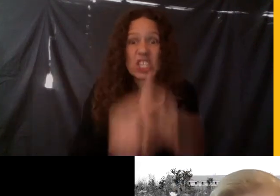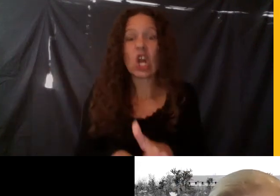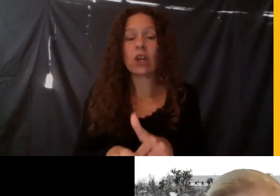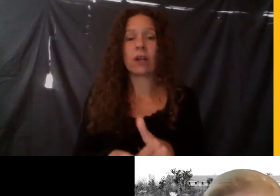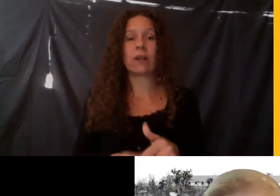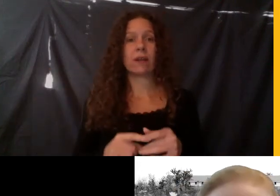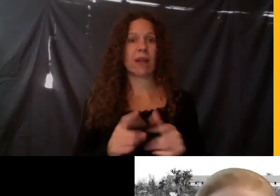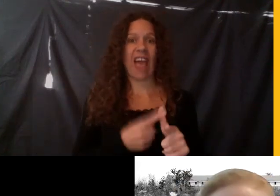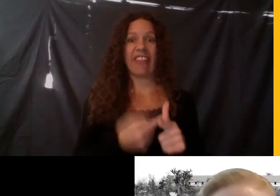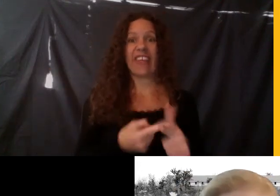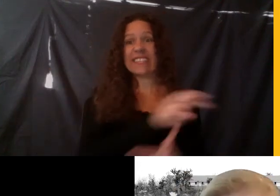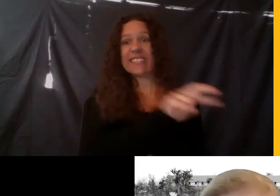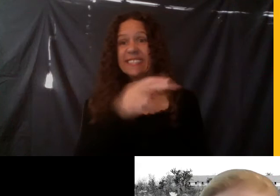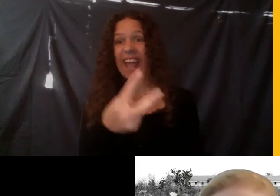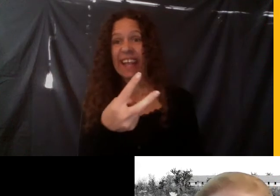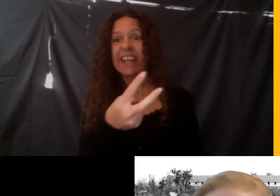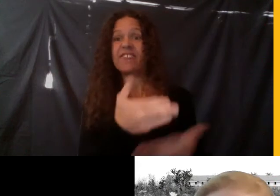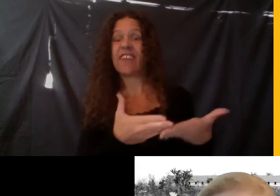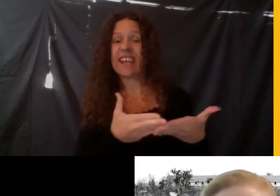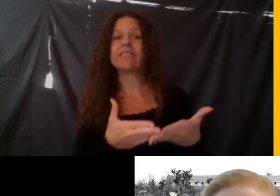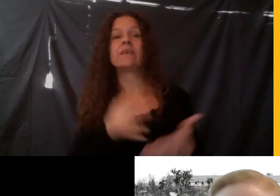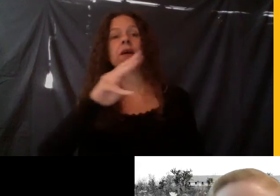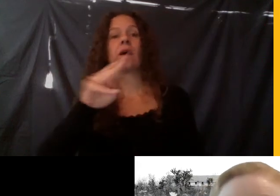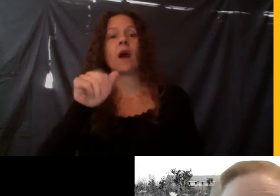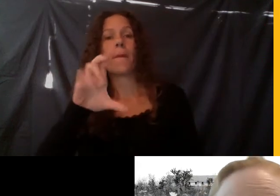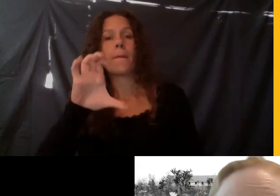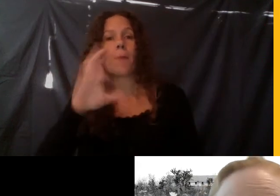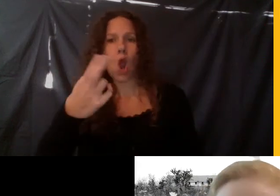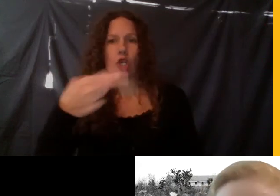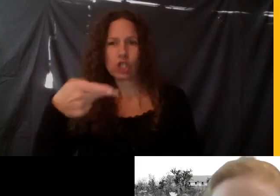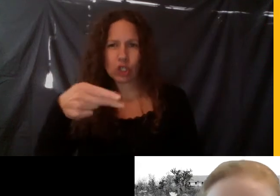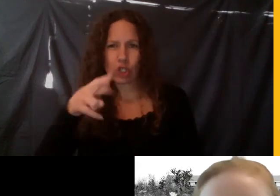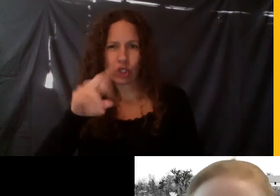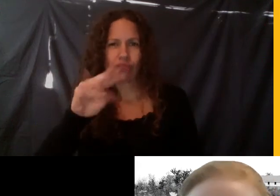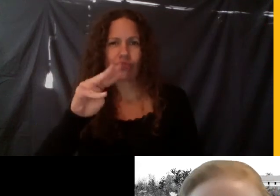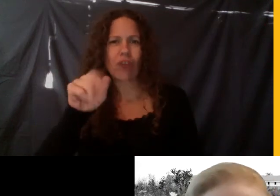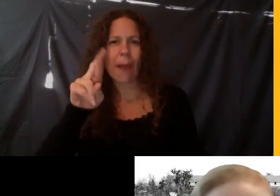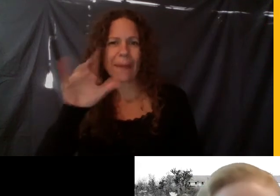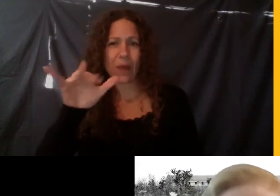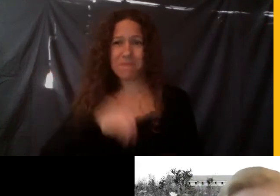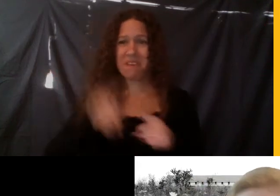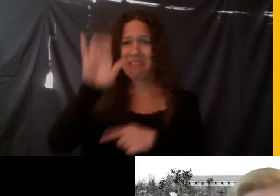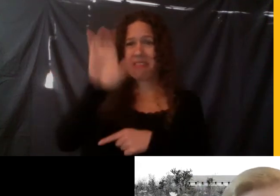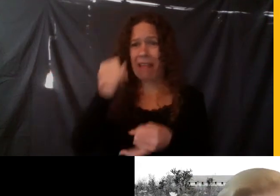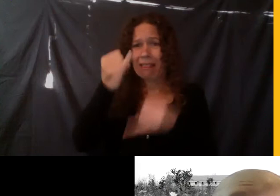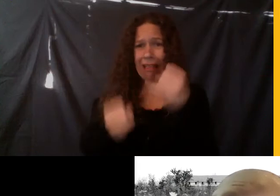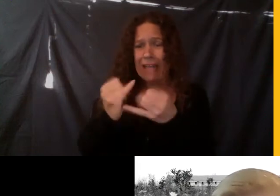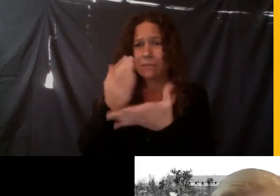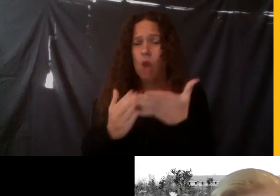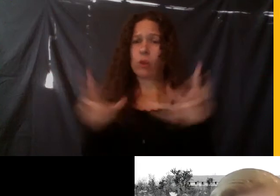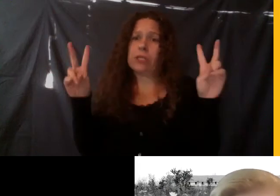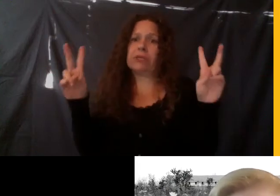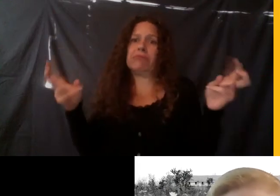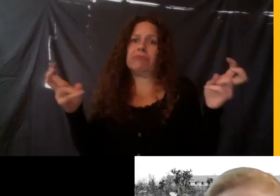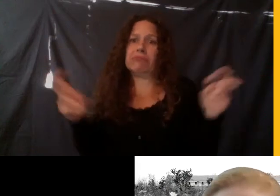right into our second phase, which was the March primary. And in many ways, that was the last normal phase of this whole